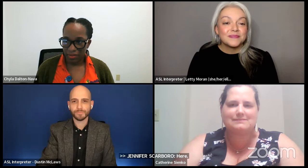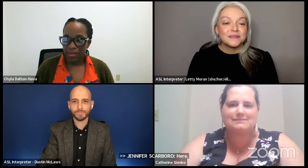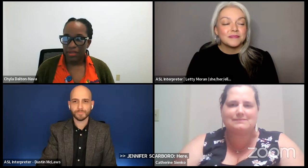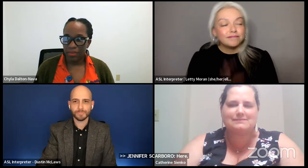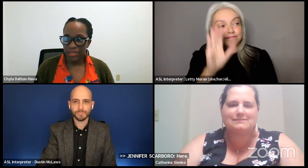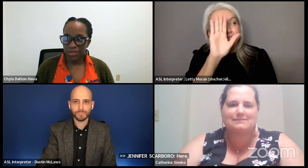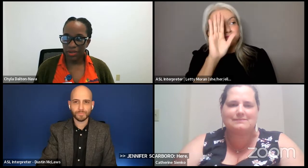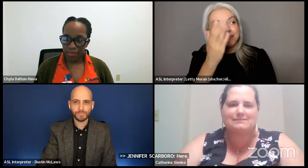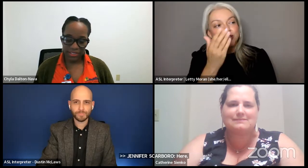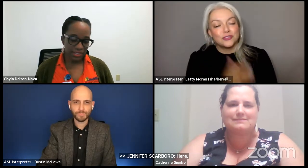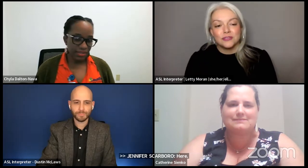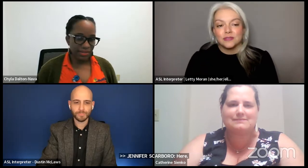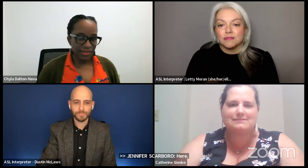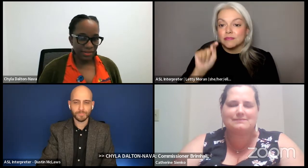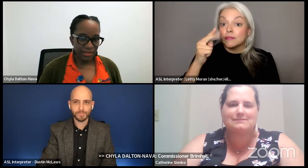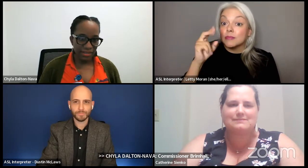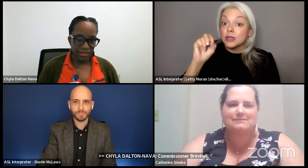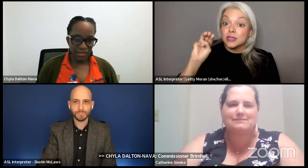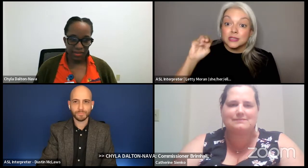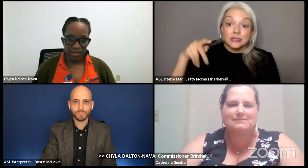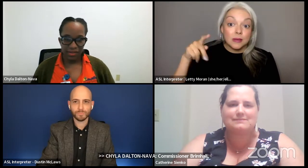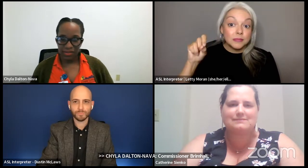Here. Commissioner Thompson,